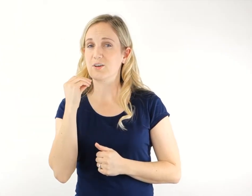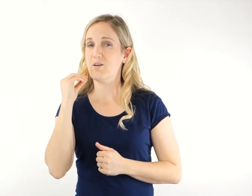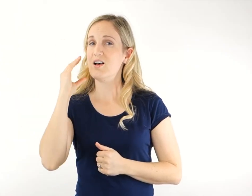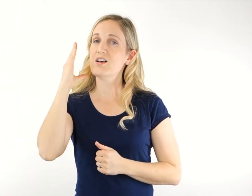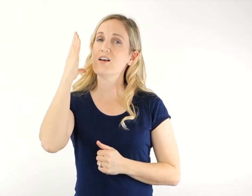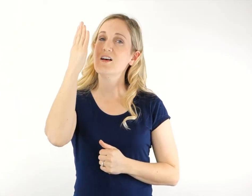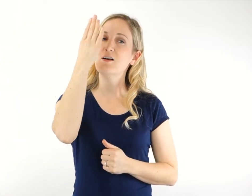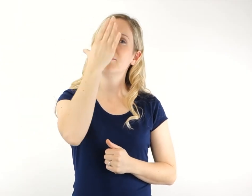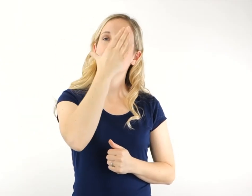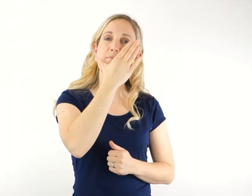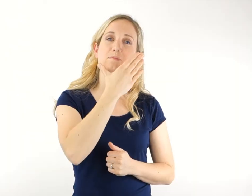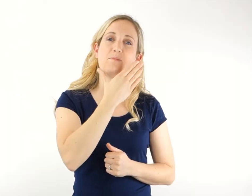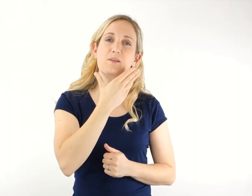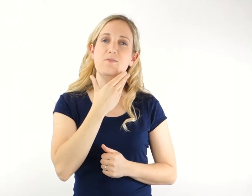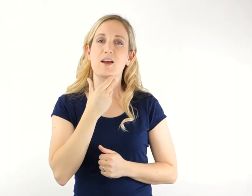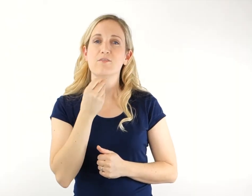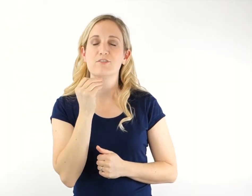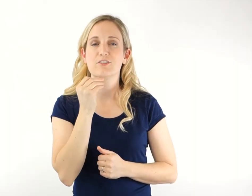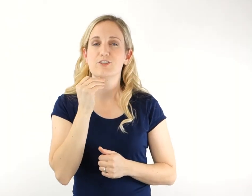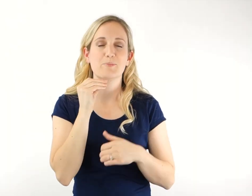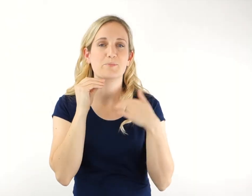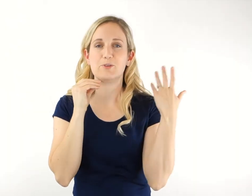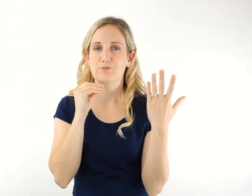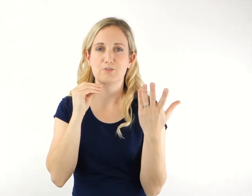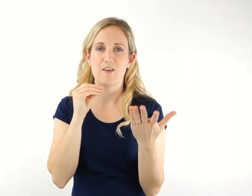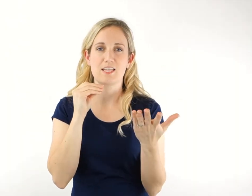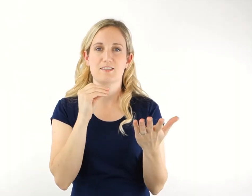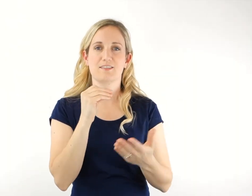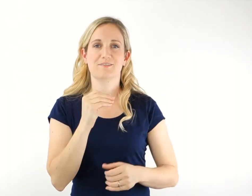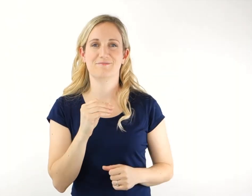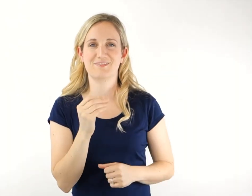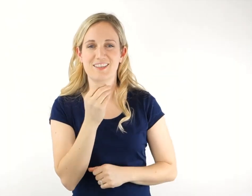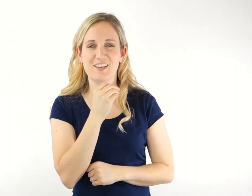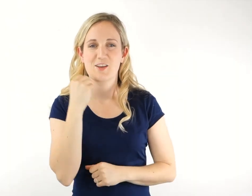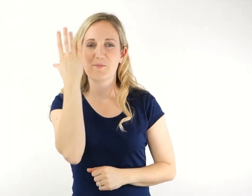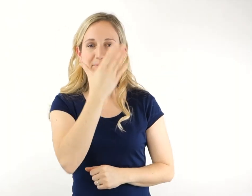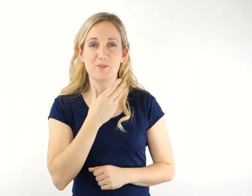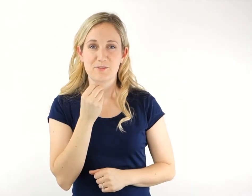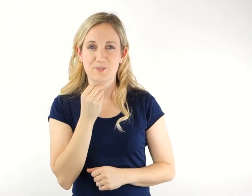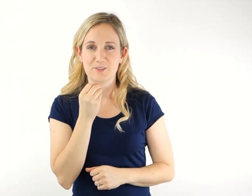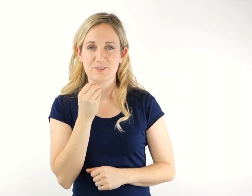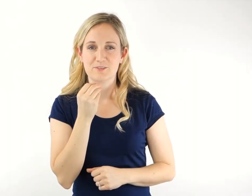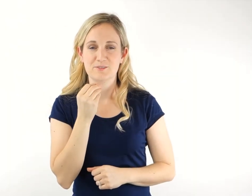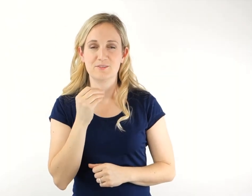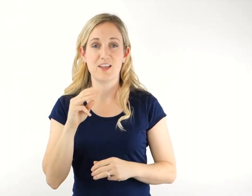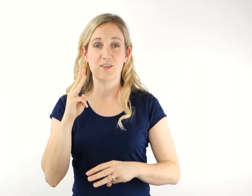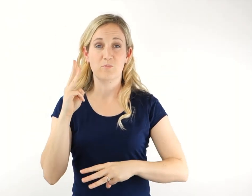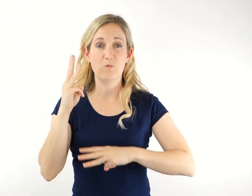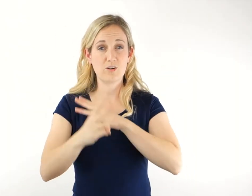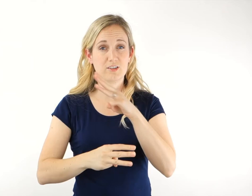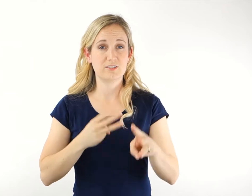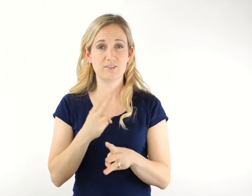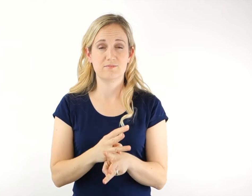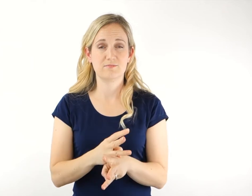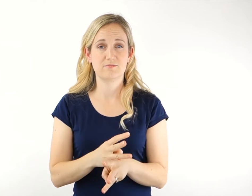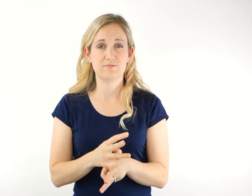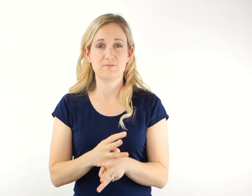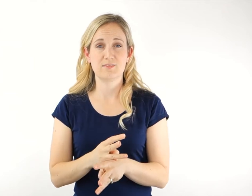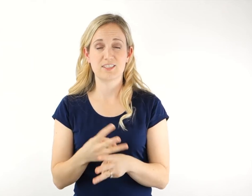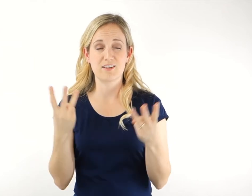go up and around your beautiful face. Beautiful. And then world, it's kind of